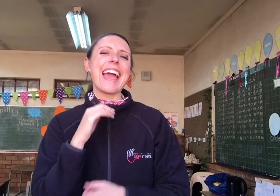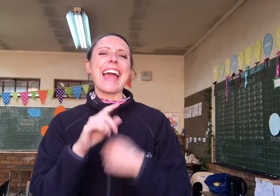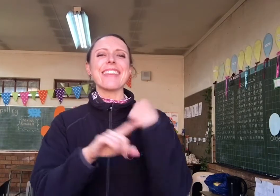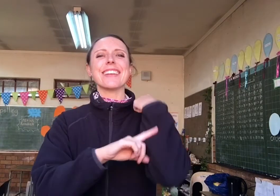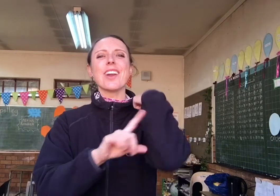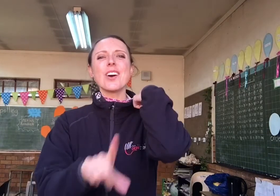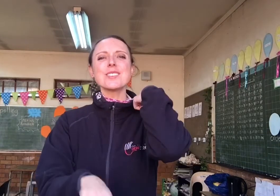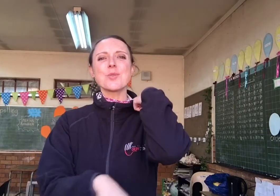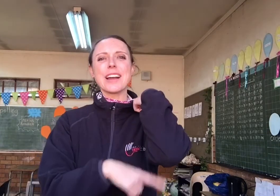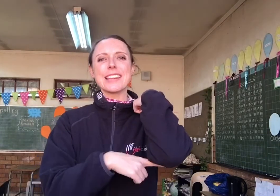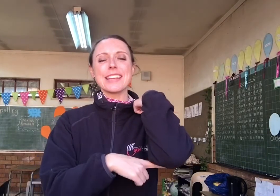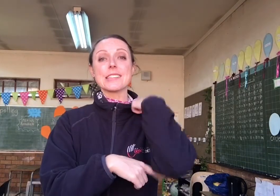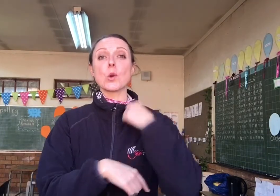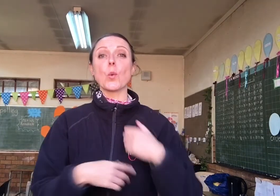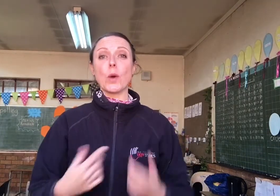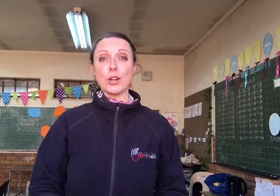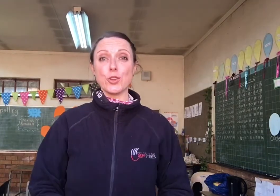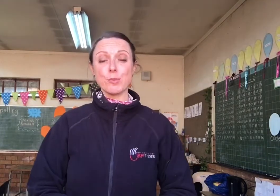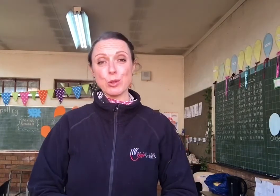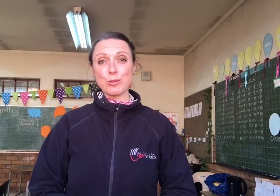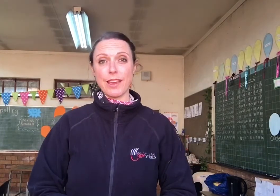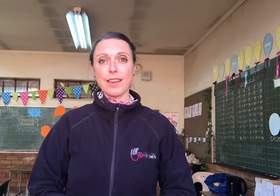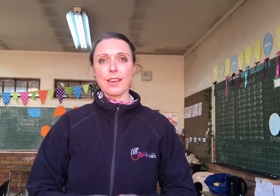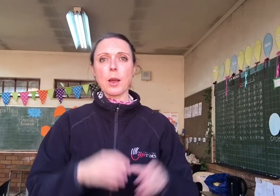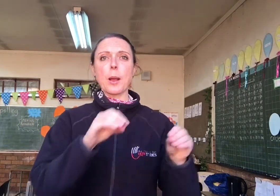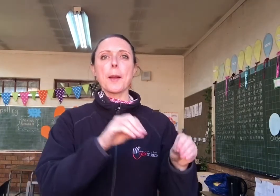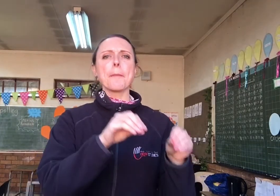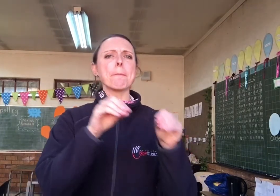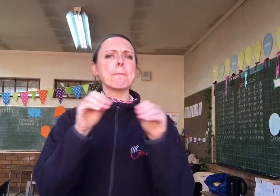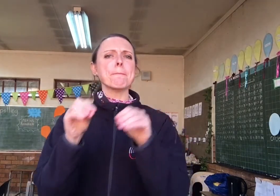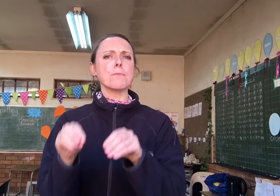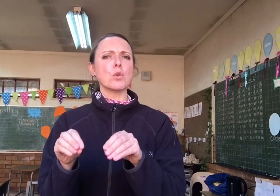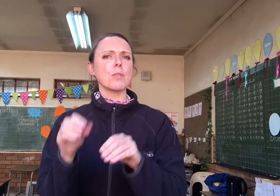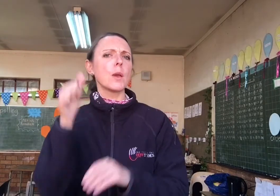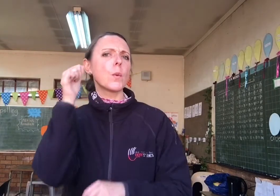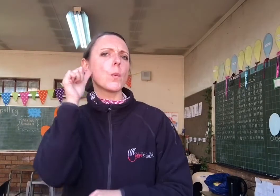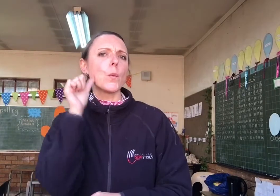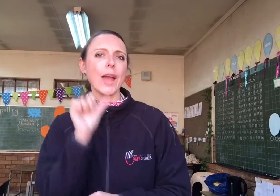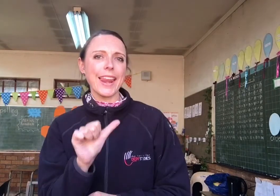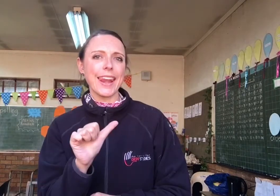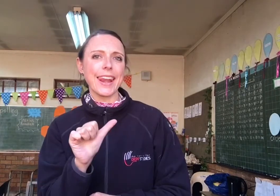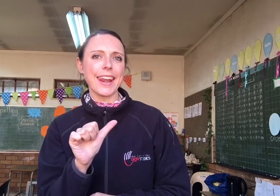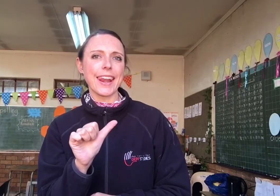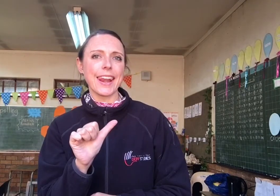And the last one is, when are you moving? Moving when?